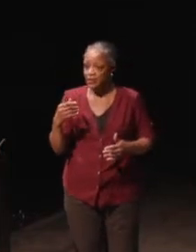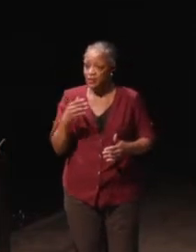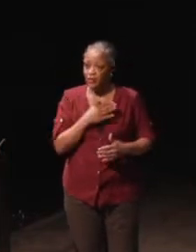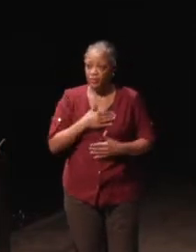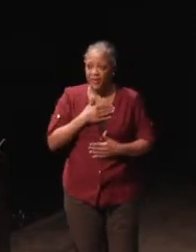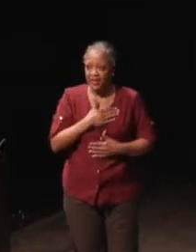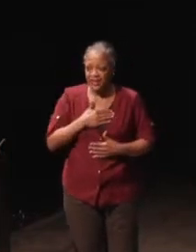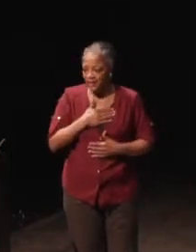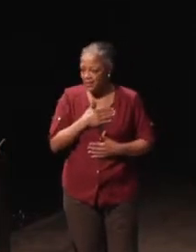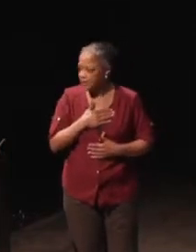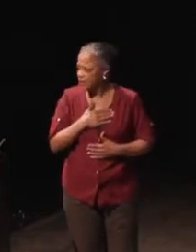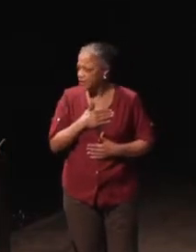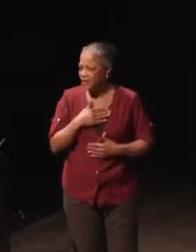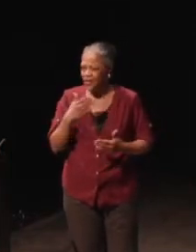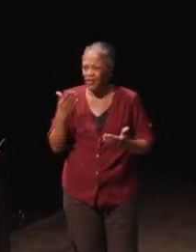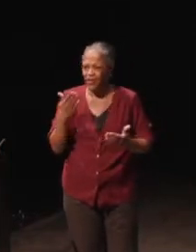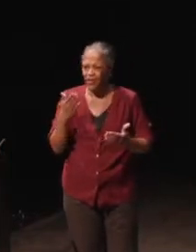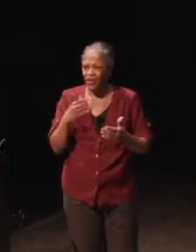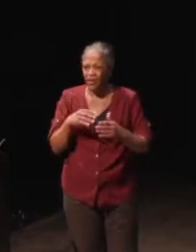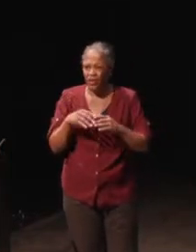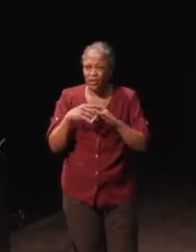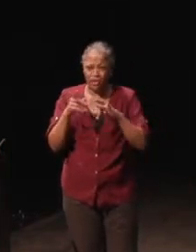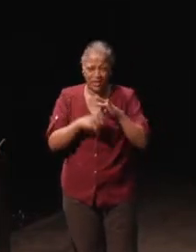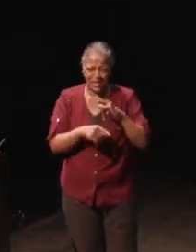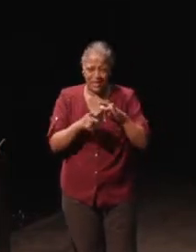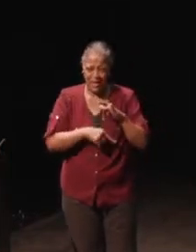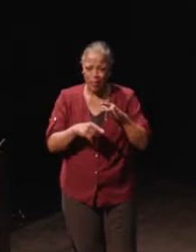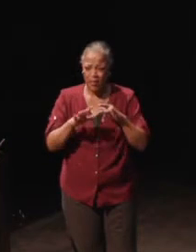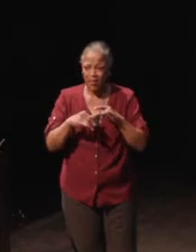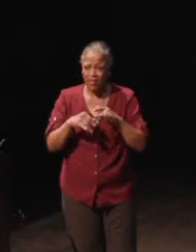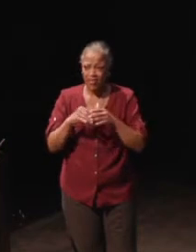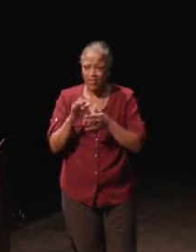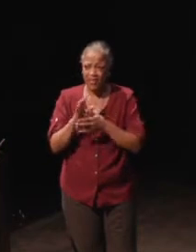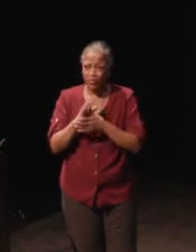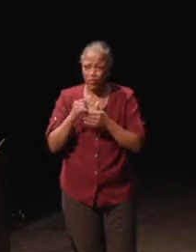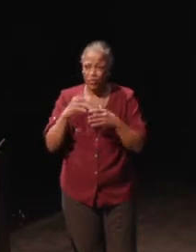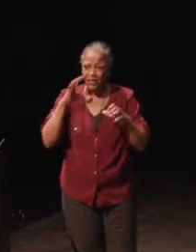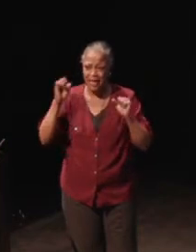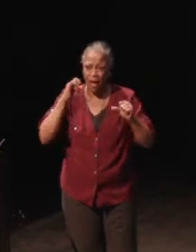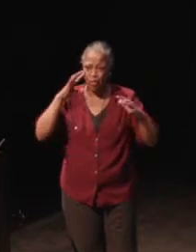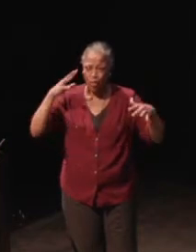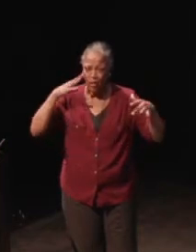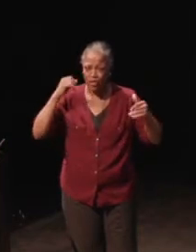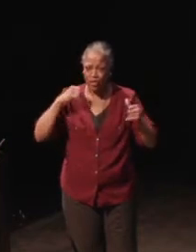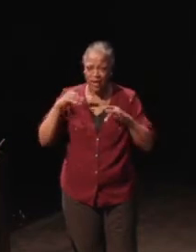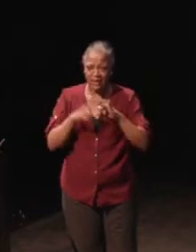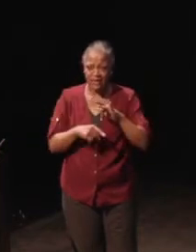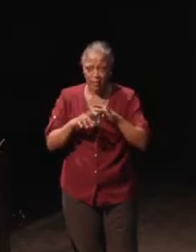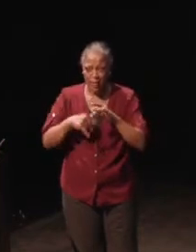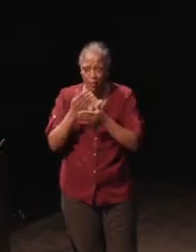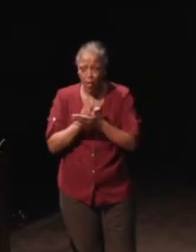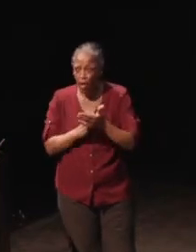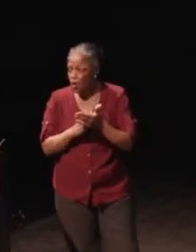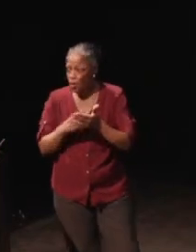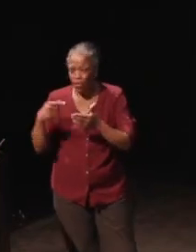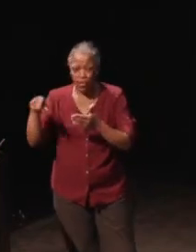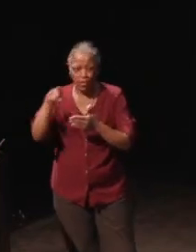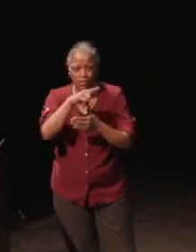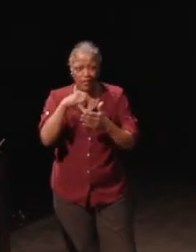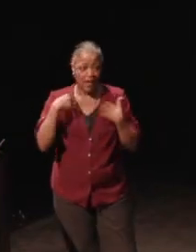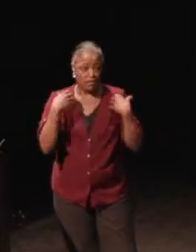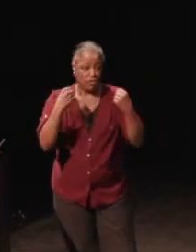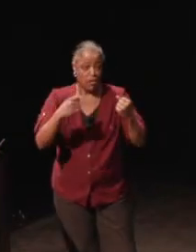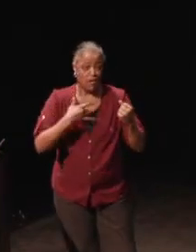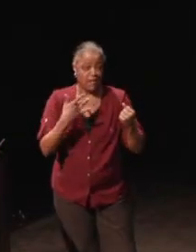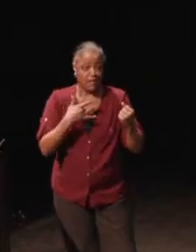please to, or I could just skip it. What do you think? Would you rather I just skip the thing with loud noises, or does anyone have any